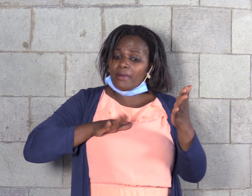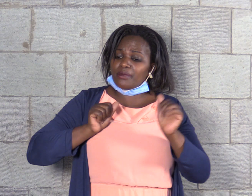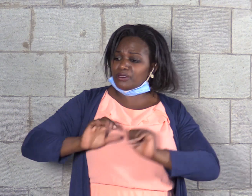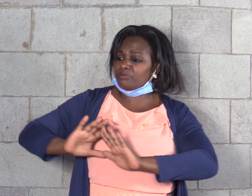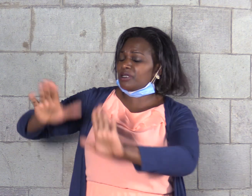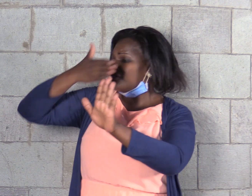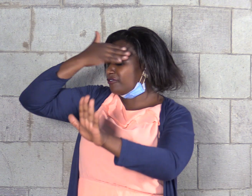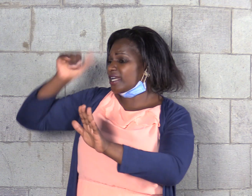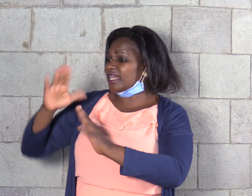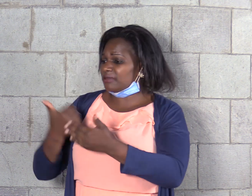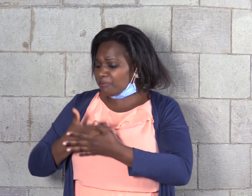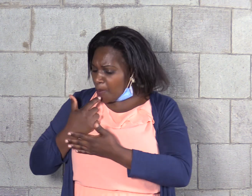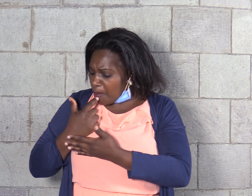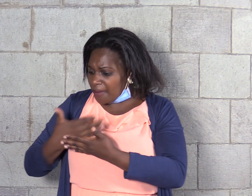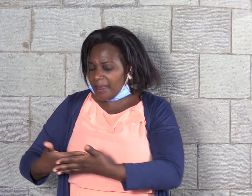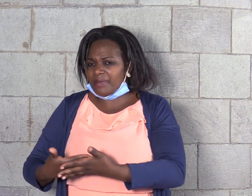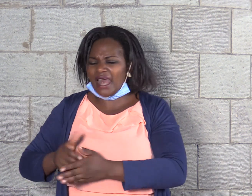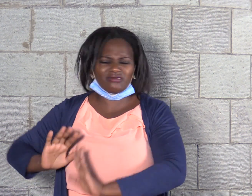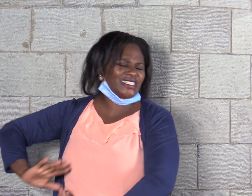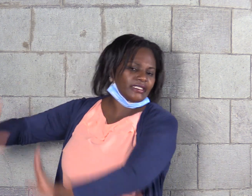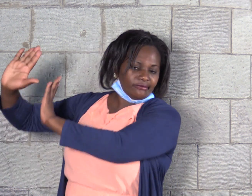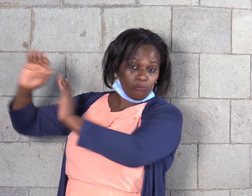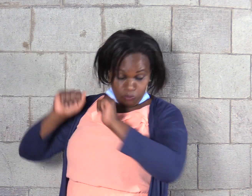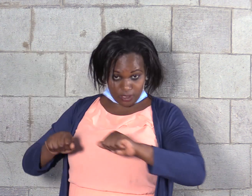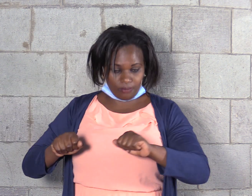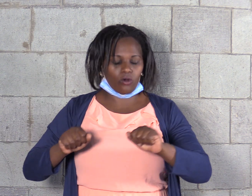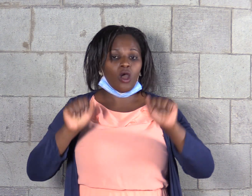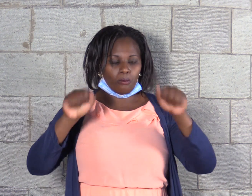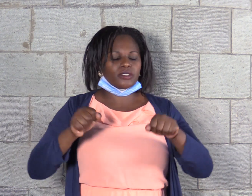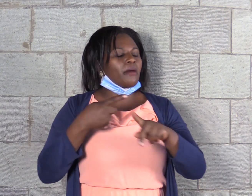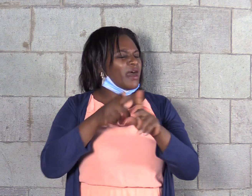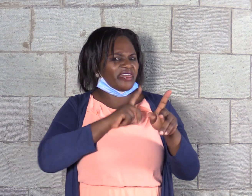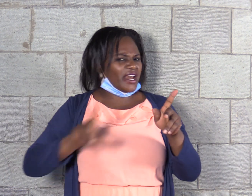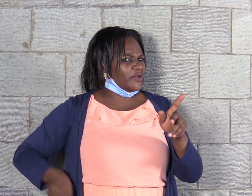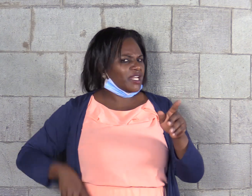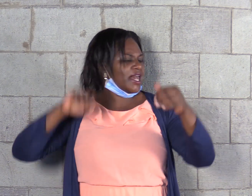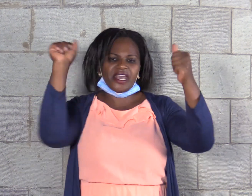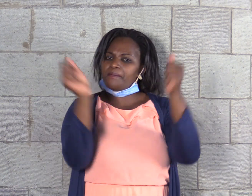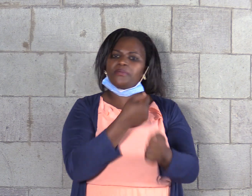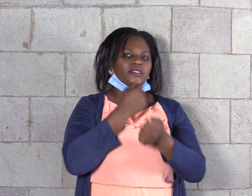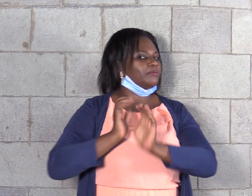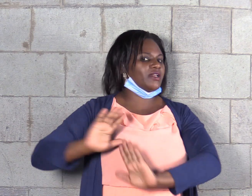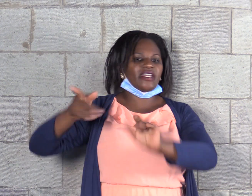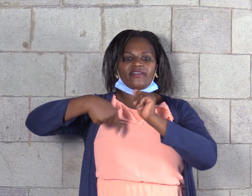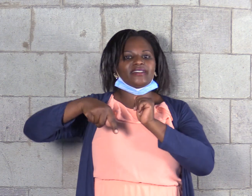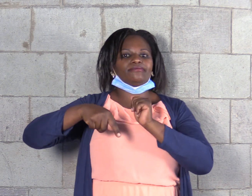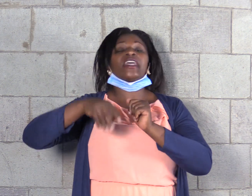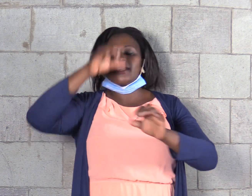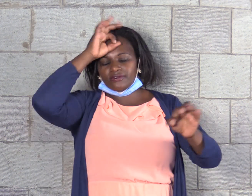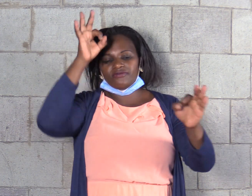suckling child, and have no compassion against her. But the Lord will never do that. The Lord is faithful. He will never leave us. Despite